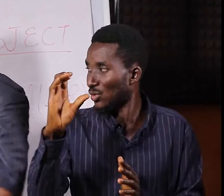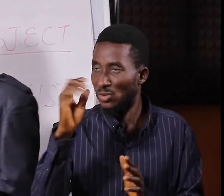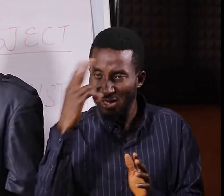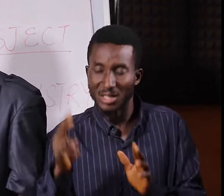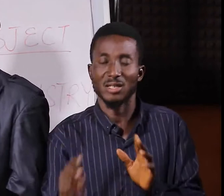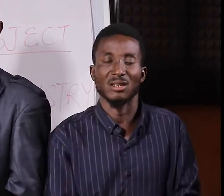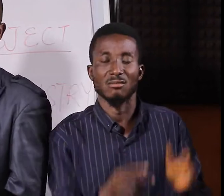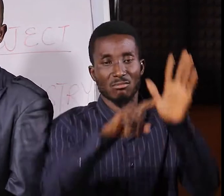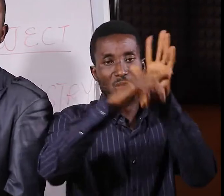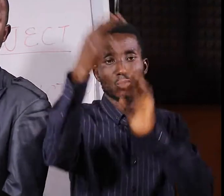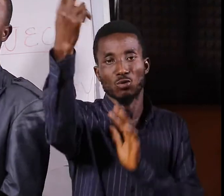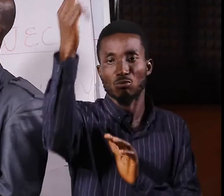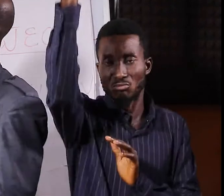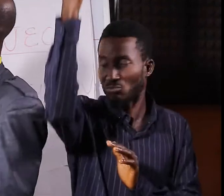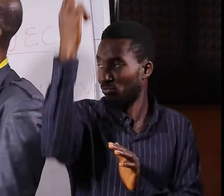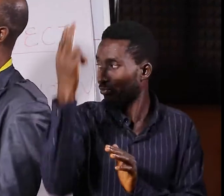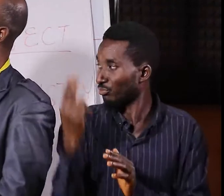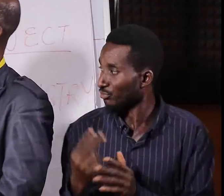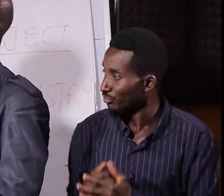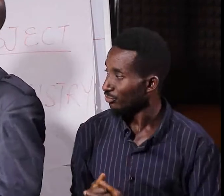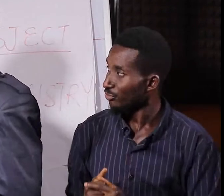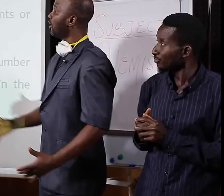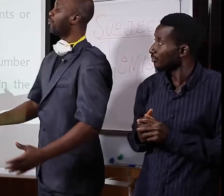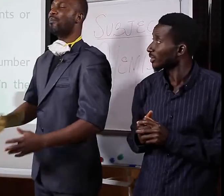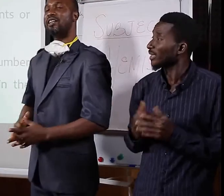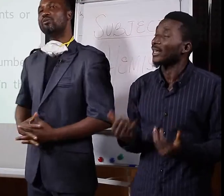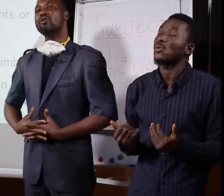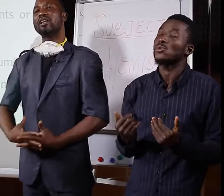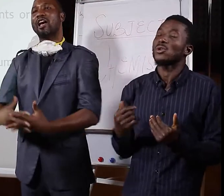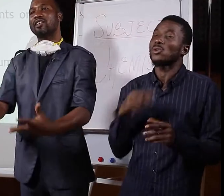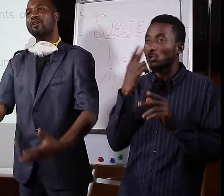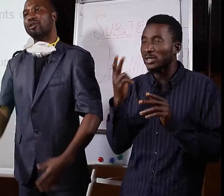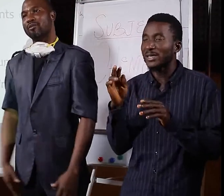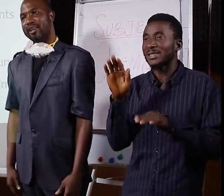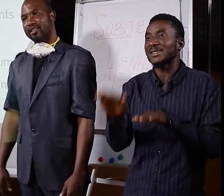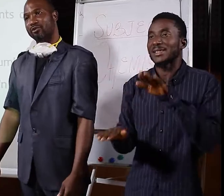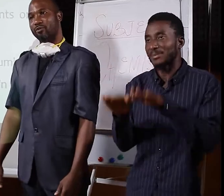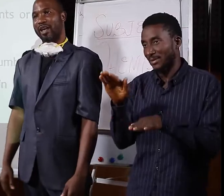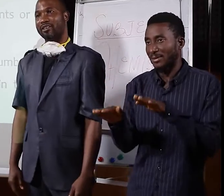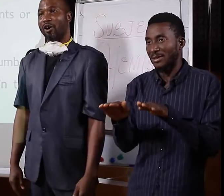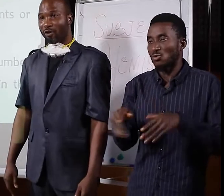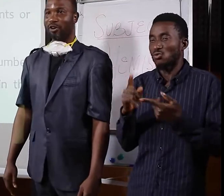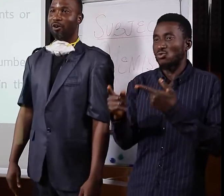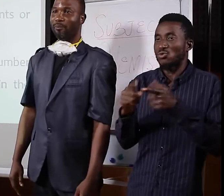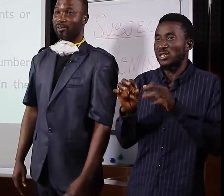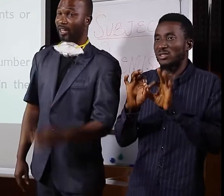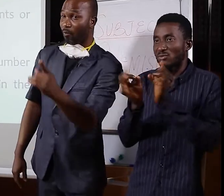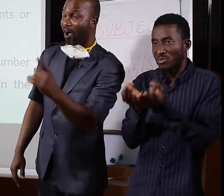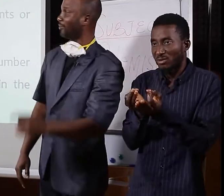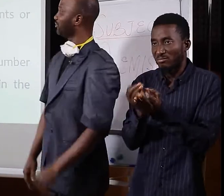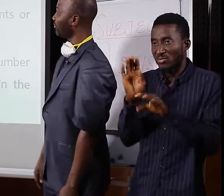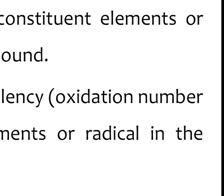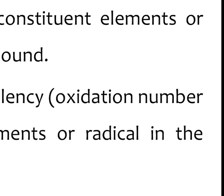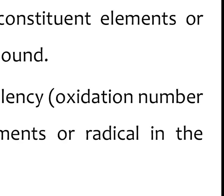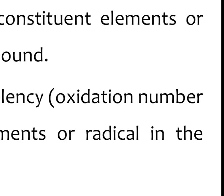can get for so many other radicals as we come across. Now, properly, we'll be looking at how you can write these formulas of a compound. Step